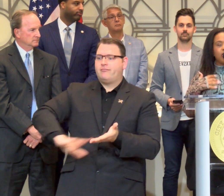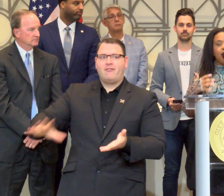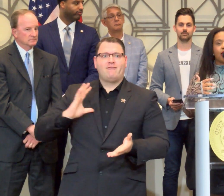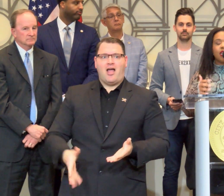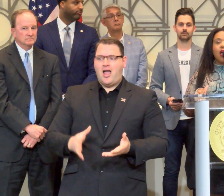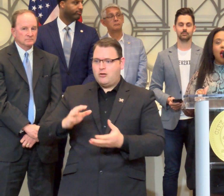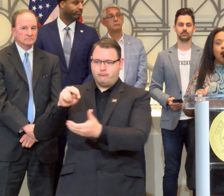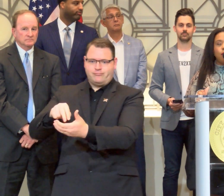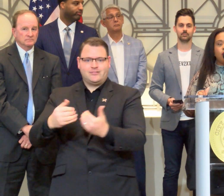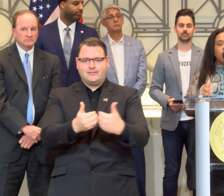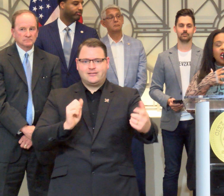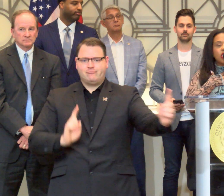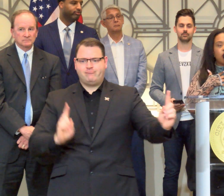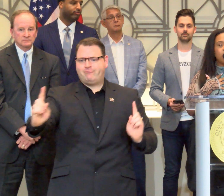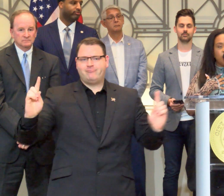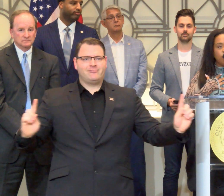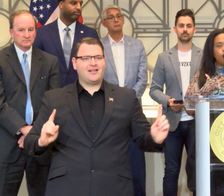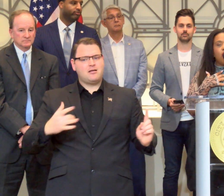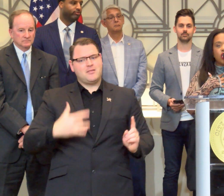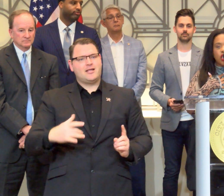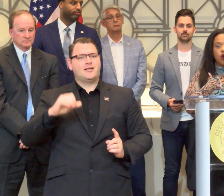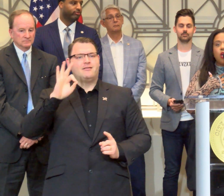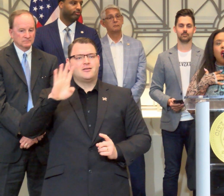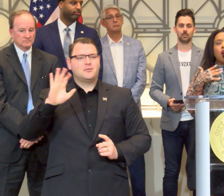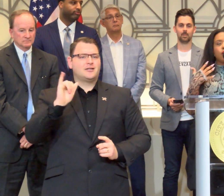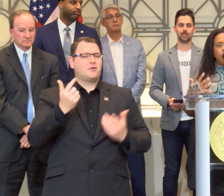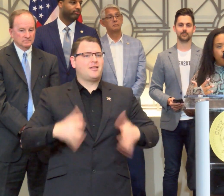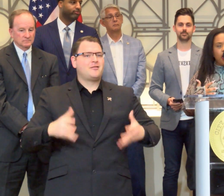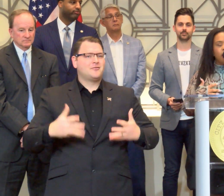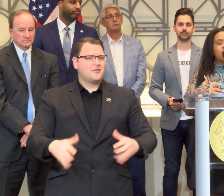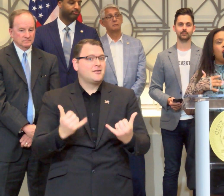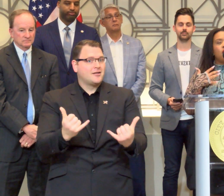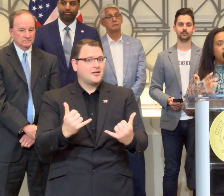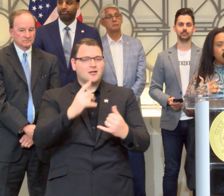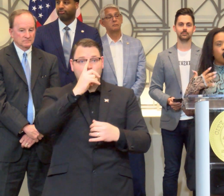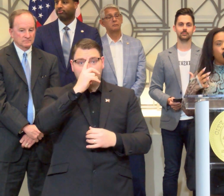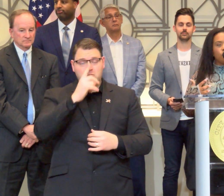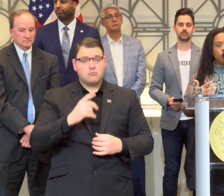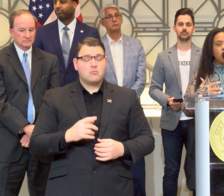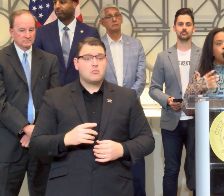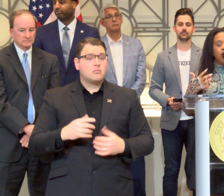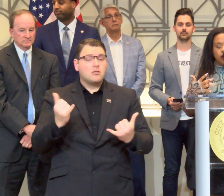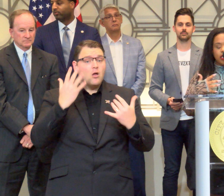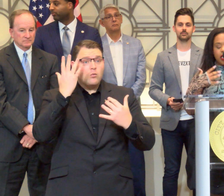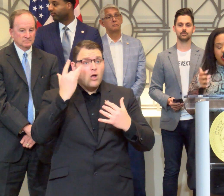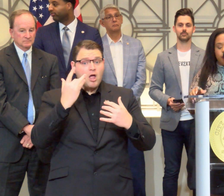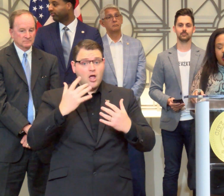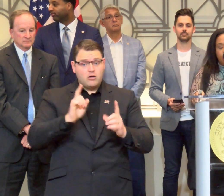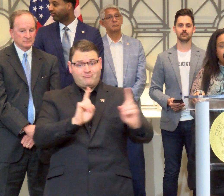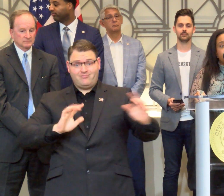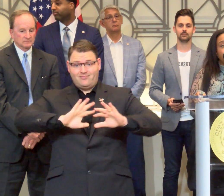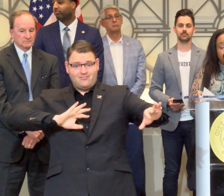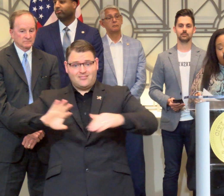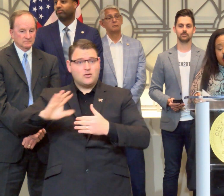we protect not just ourselves, but also our grandparents, our aunts and our uncles, our parents, and